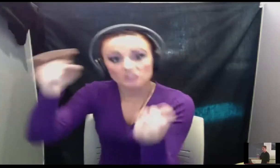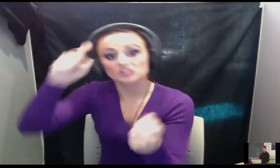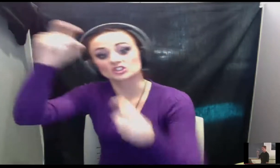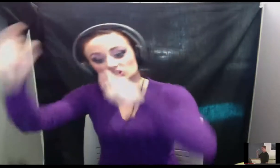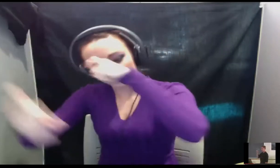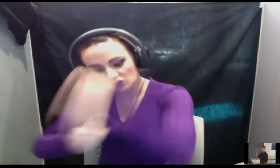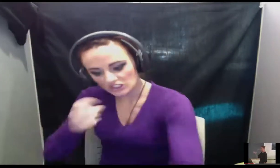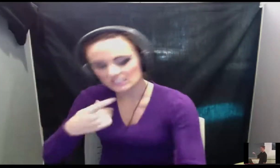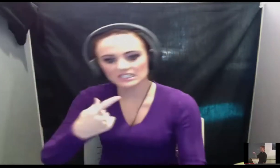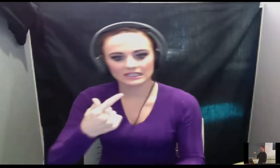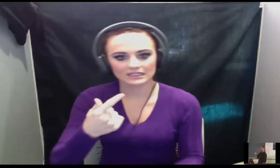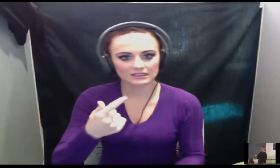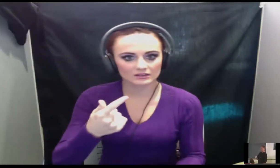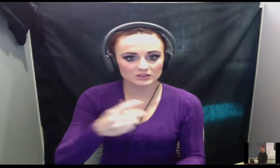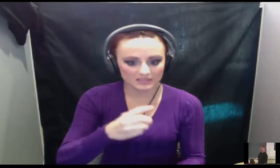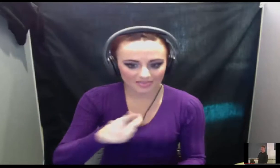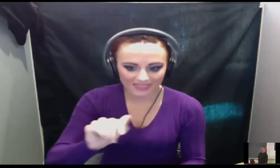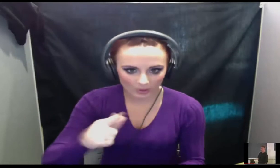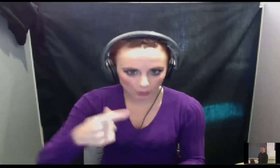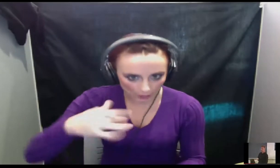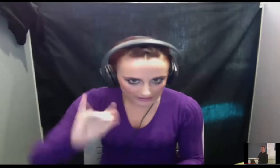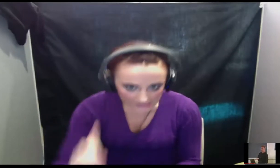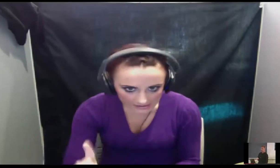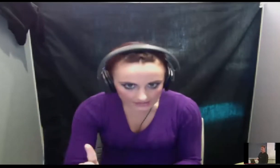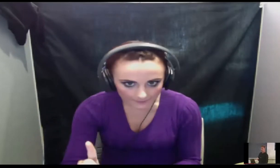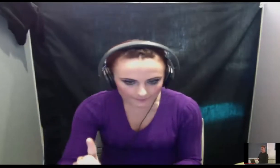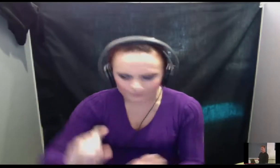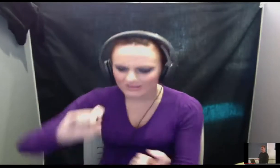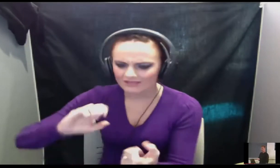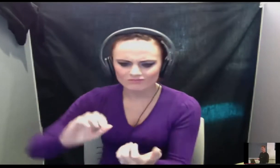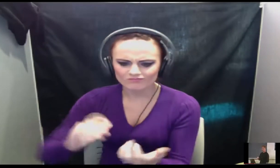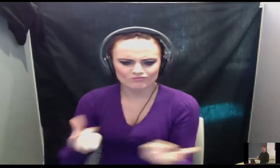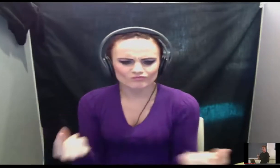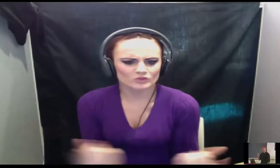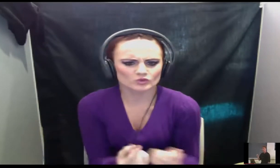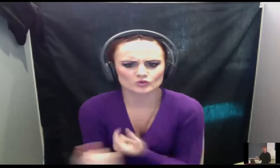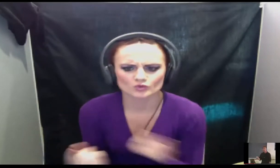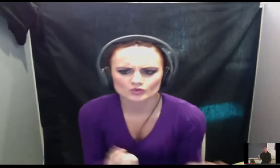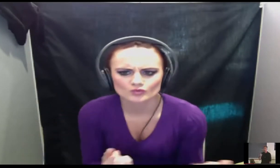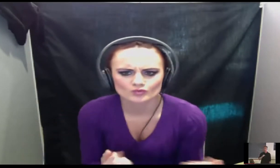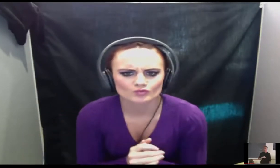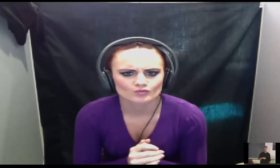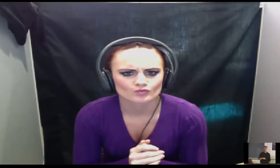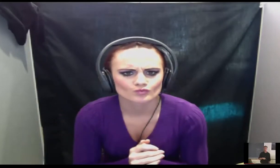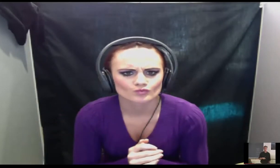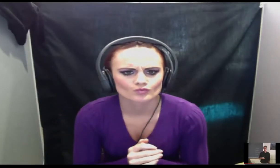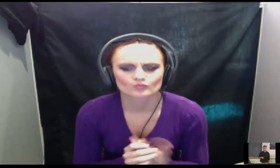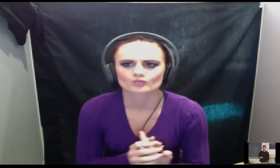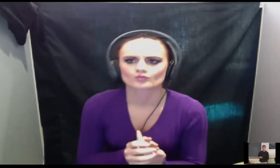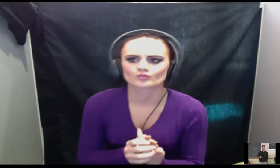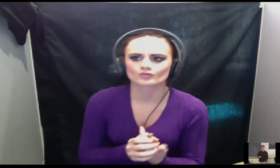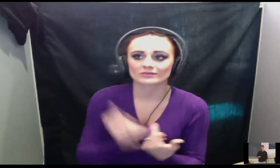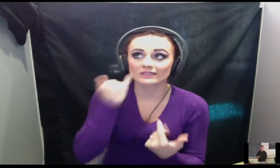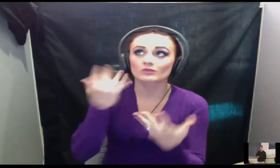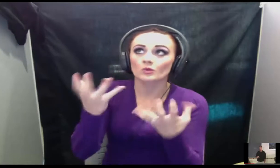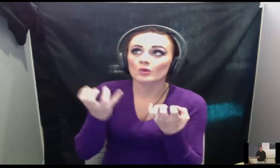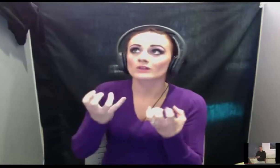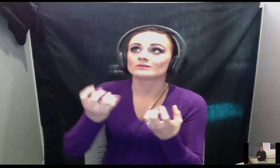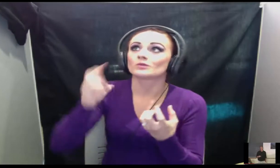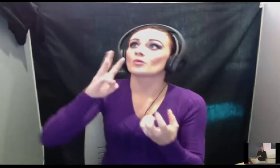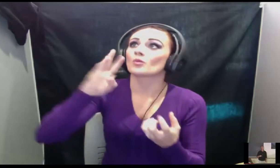To get it to go from a gas to a liquid. It's the same thing you have to do to make it go from a liquid to a solid.